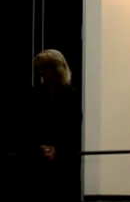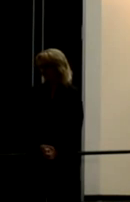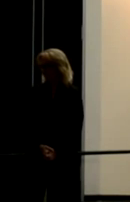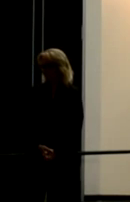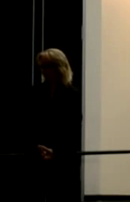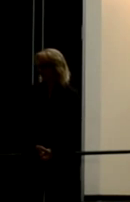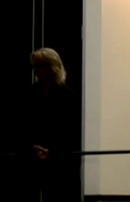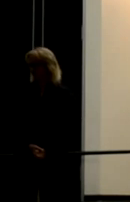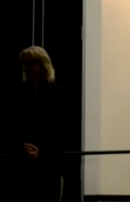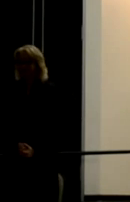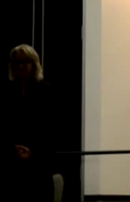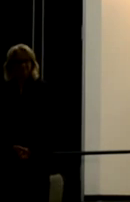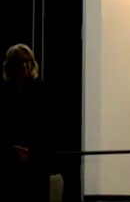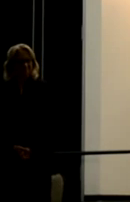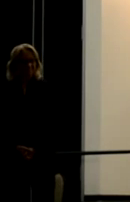Thank you.